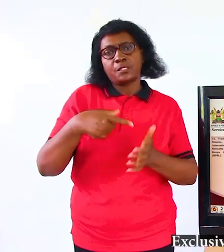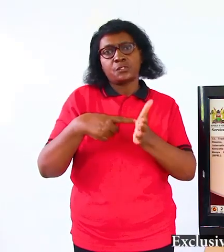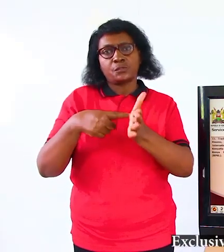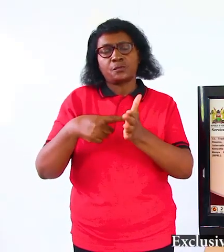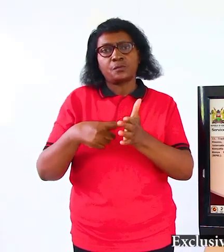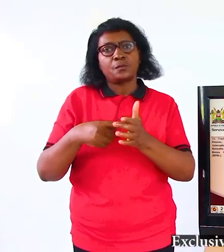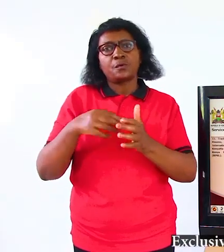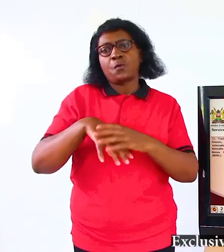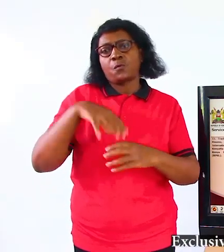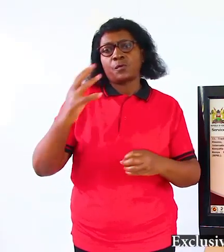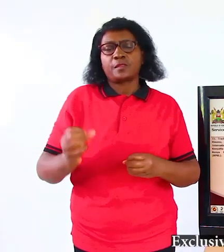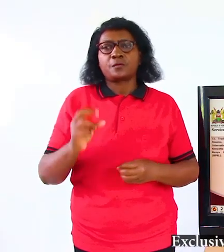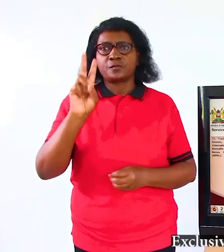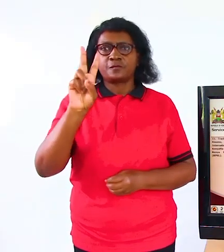exclusive of VAT.